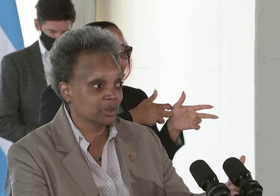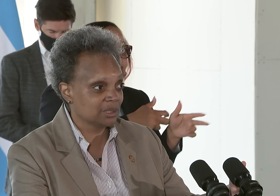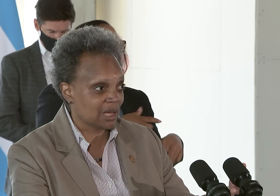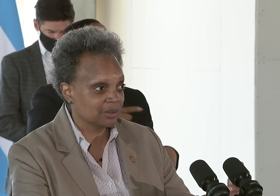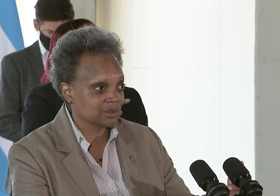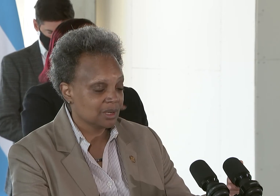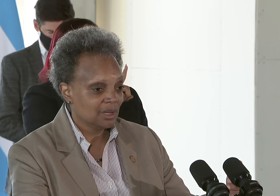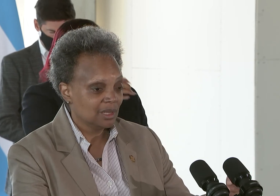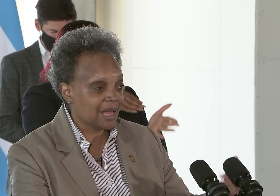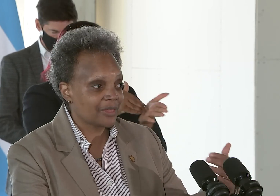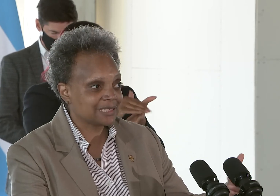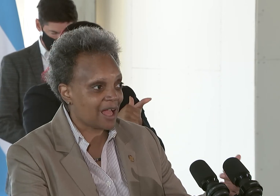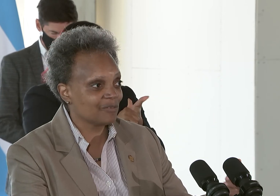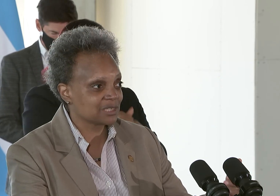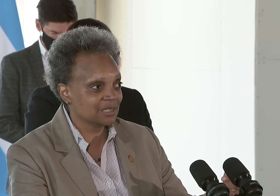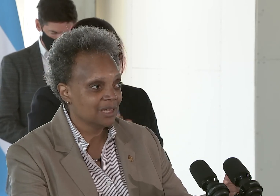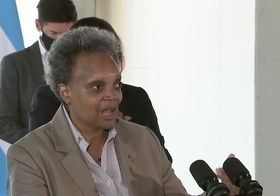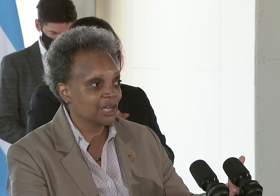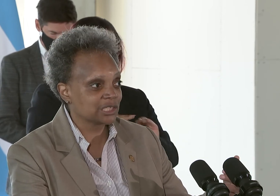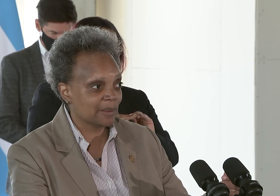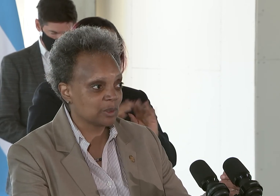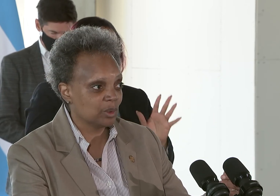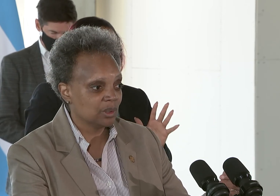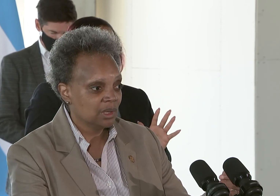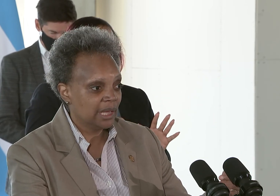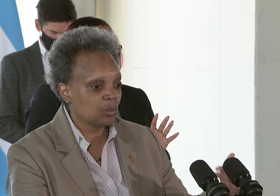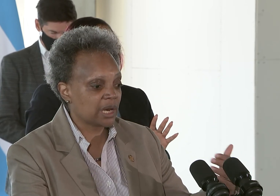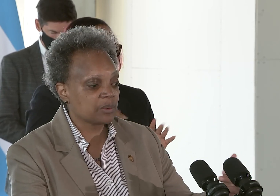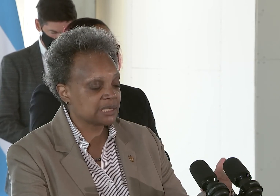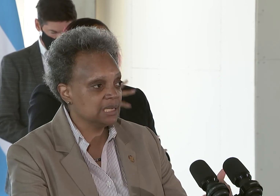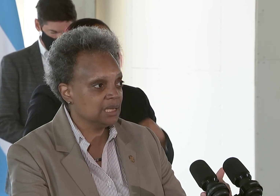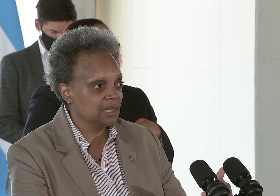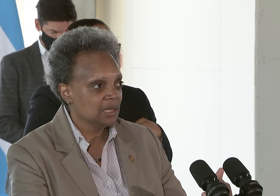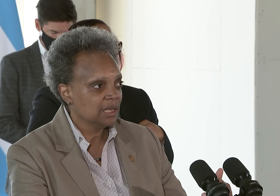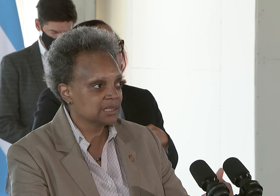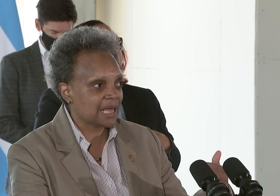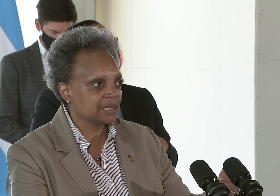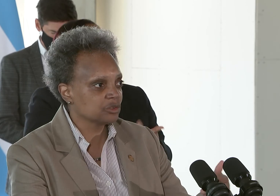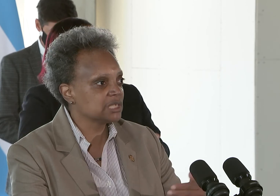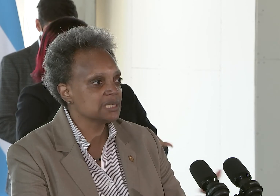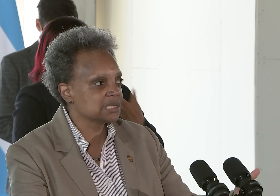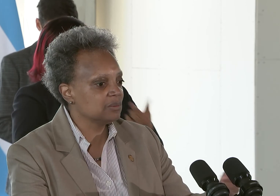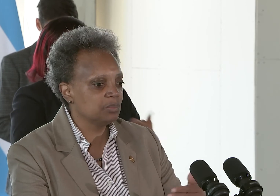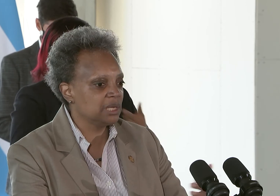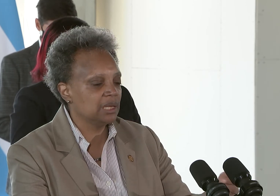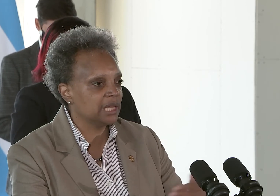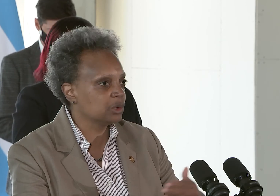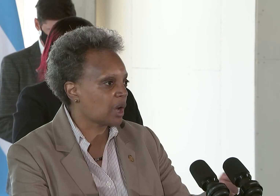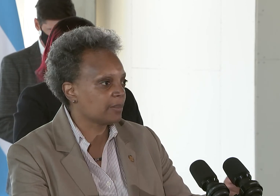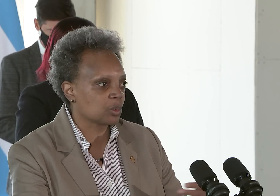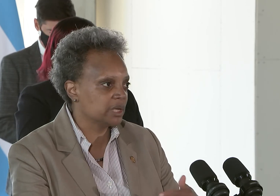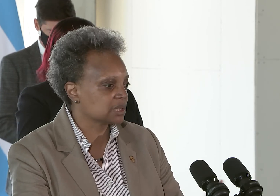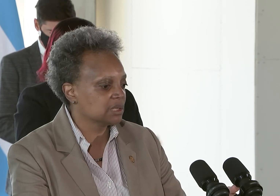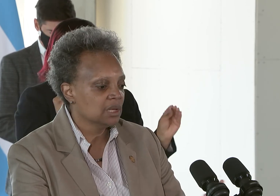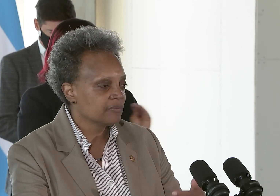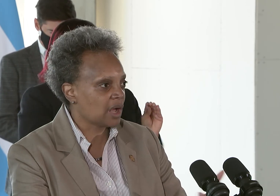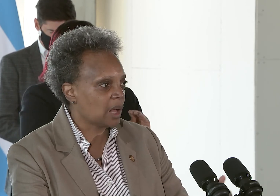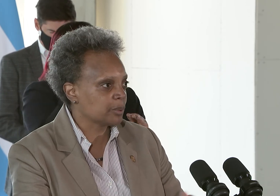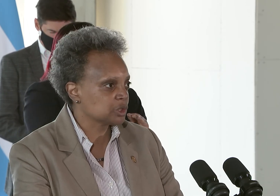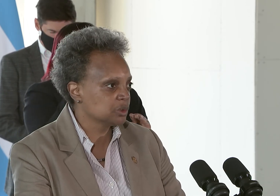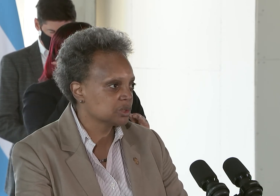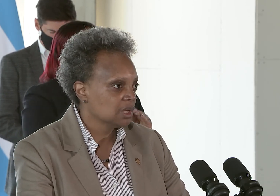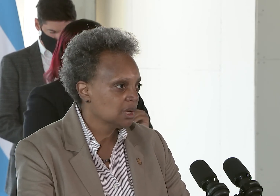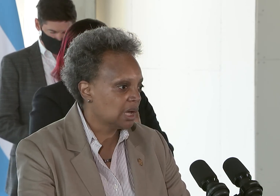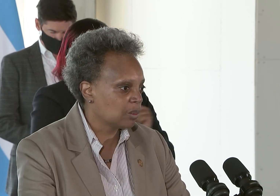$100 million. Now that's obviously unacceptable. And what I was seeing is that there didn't seem to be any rhyme or reason for